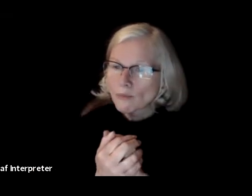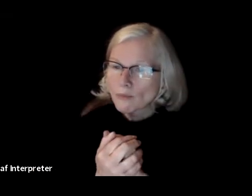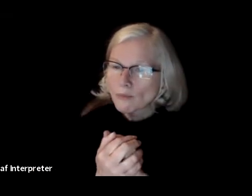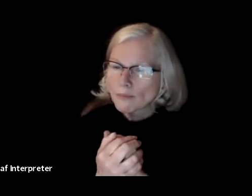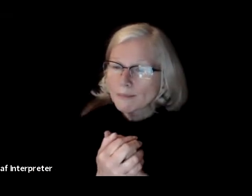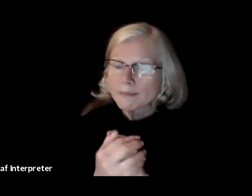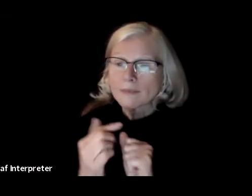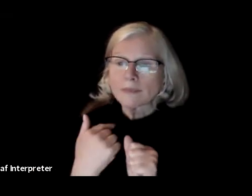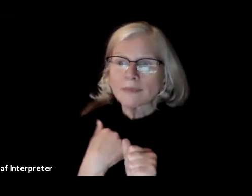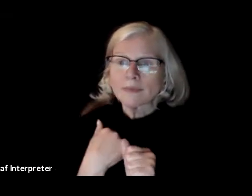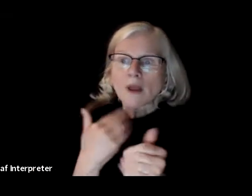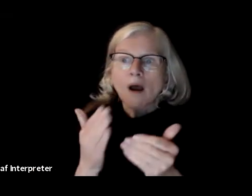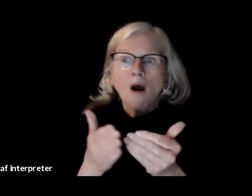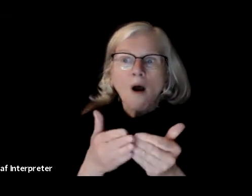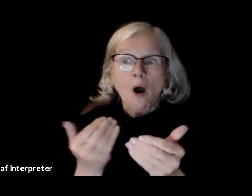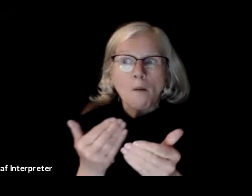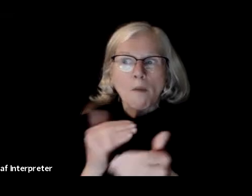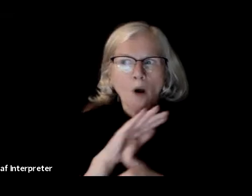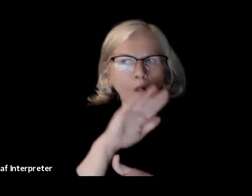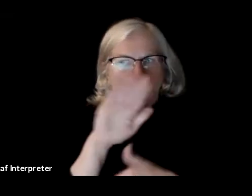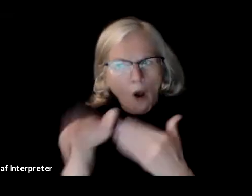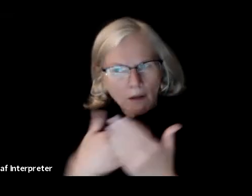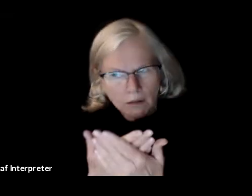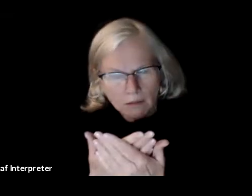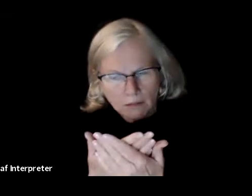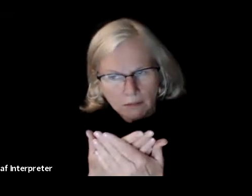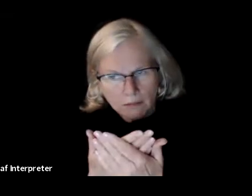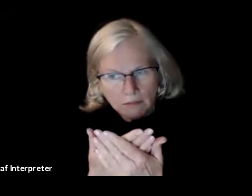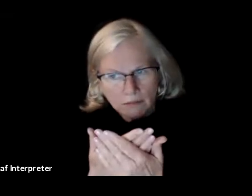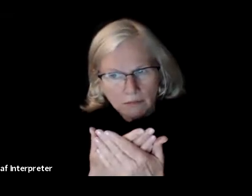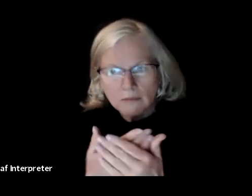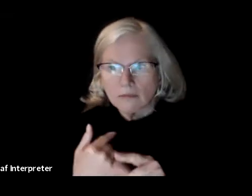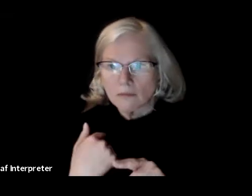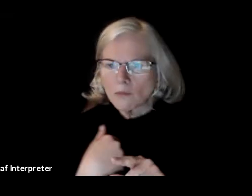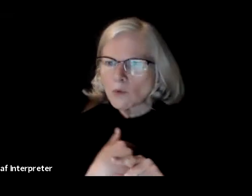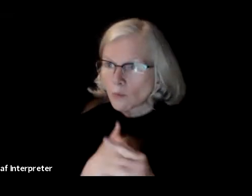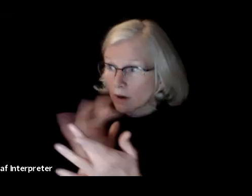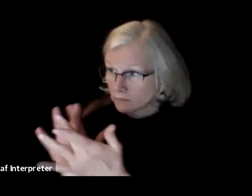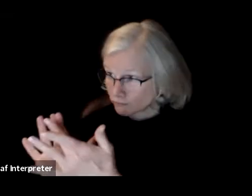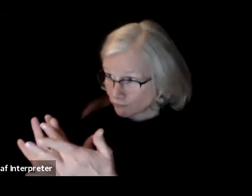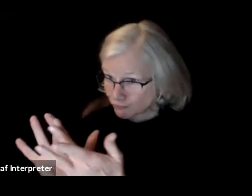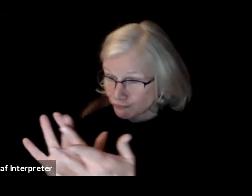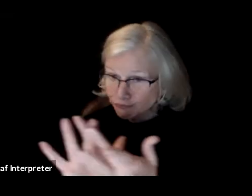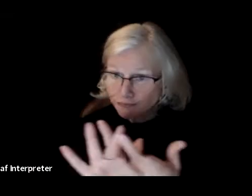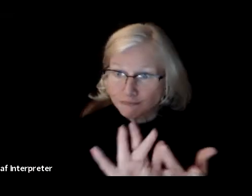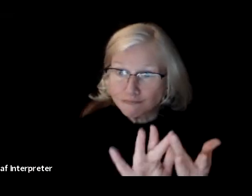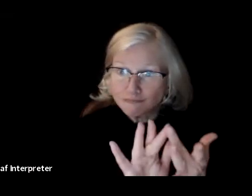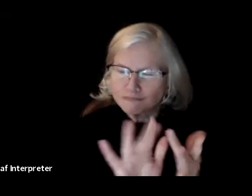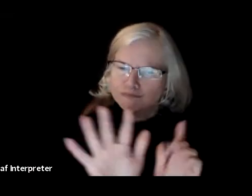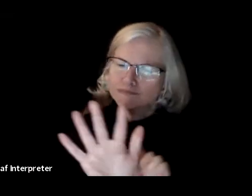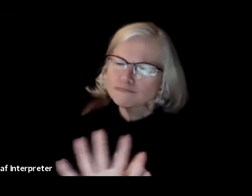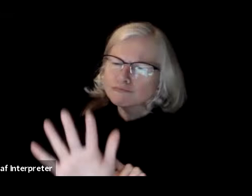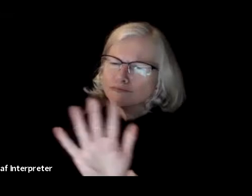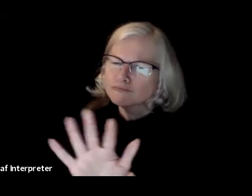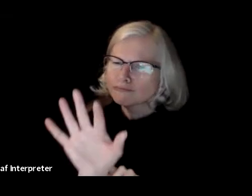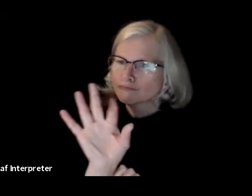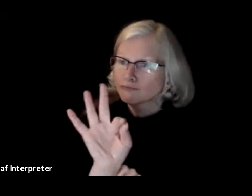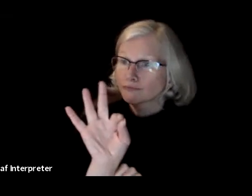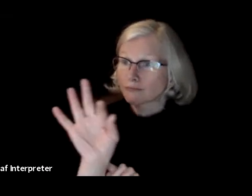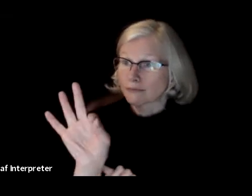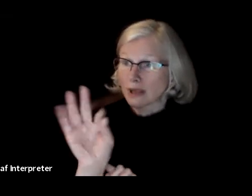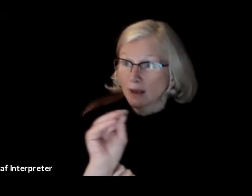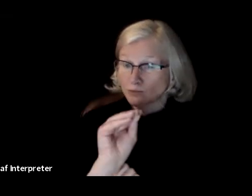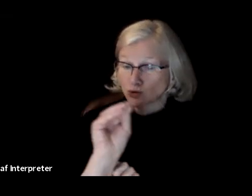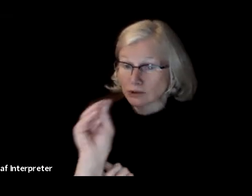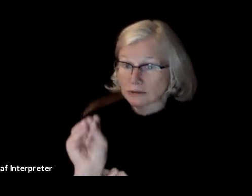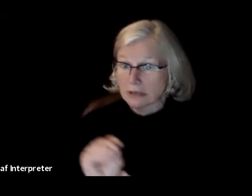facilities, it's going to take a little bit of time to get that last 1%, for whom there might be some logistical